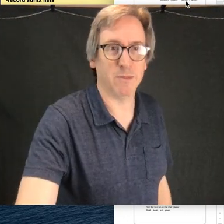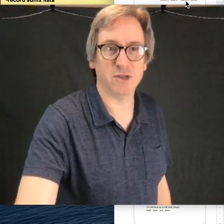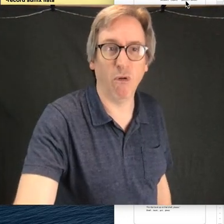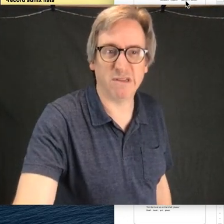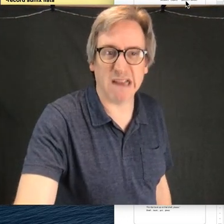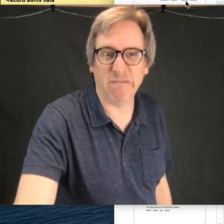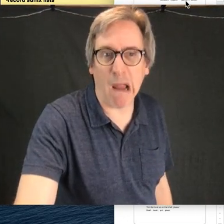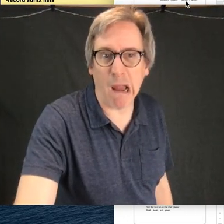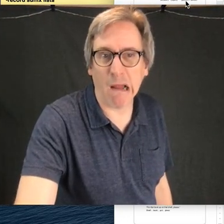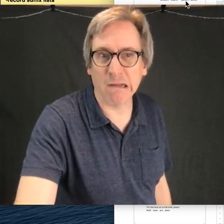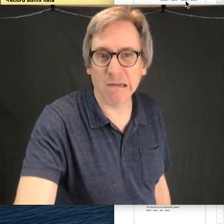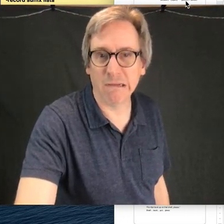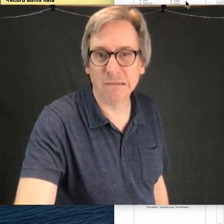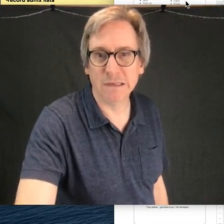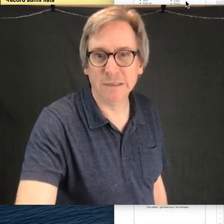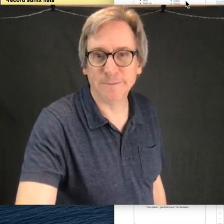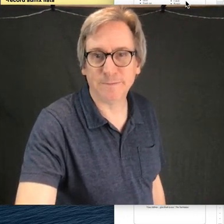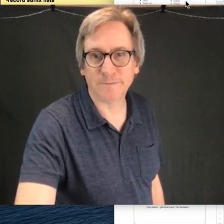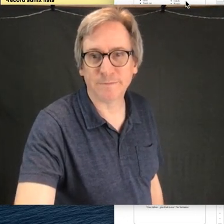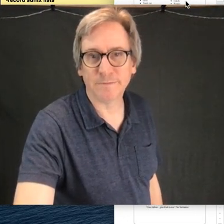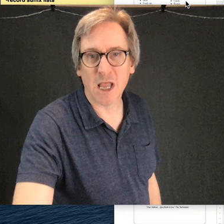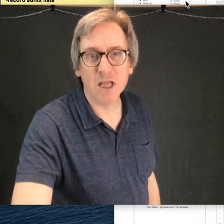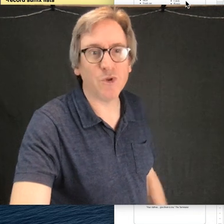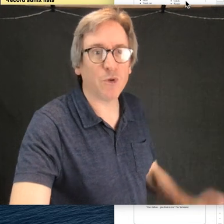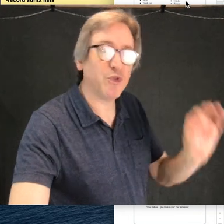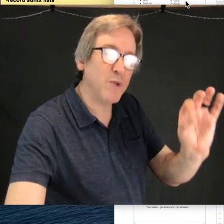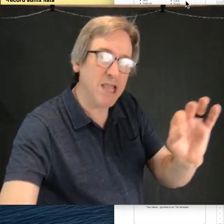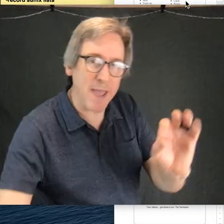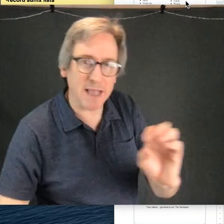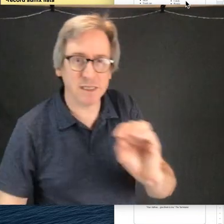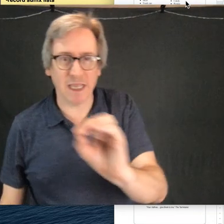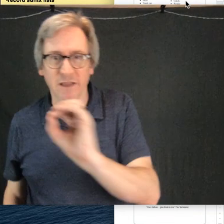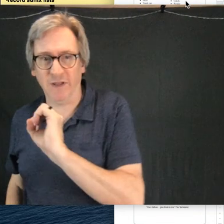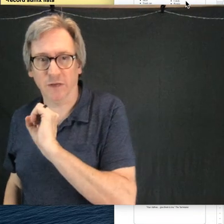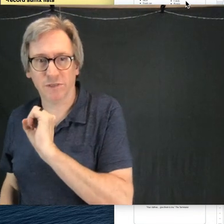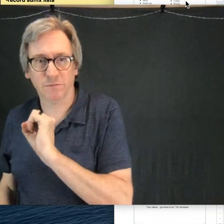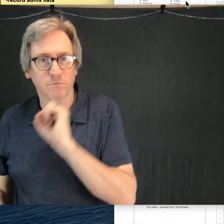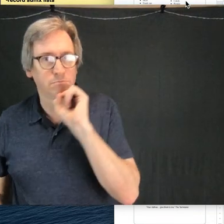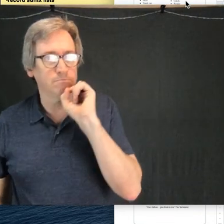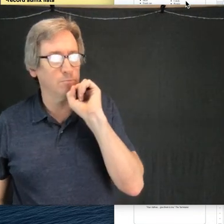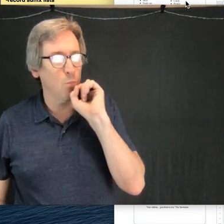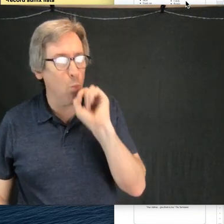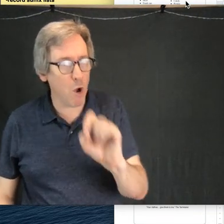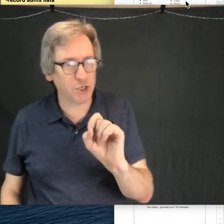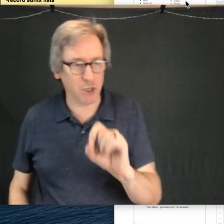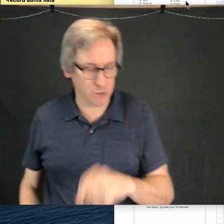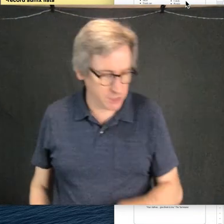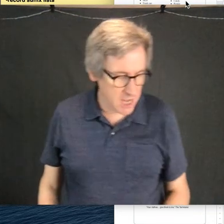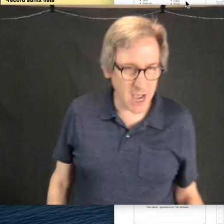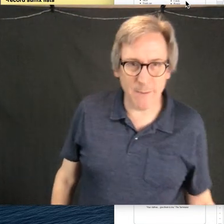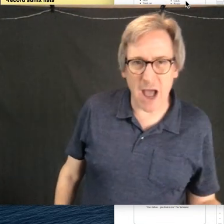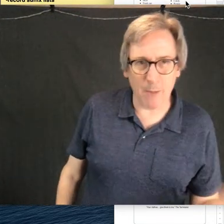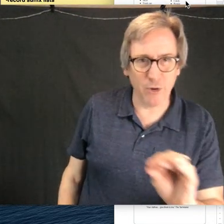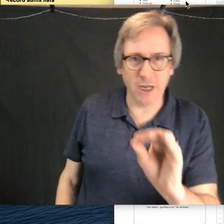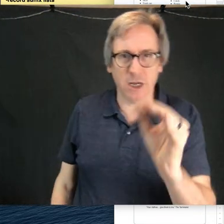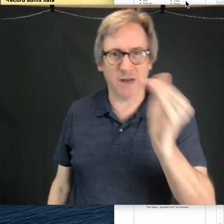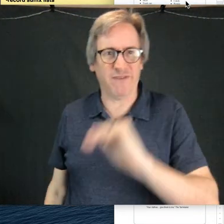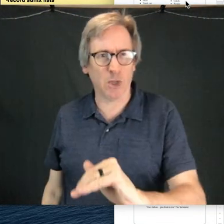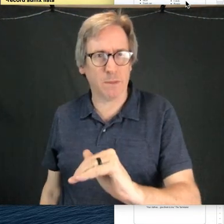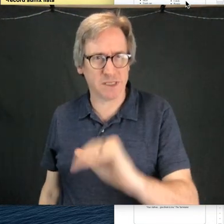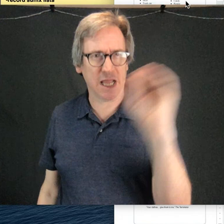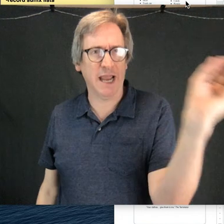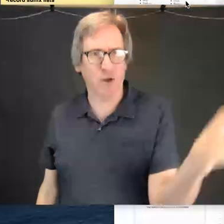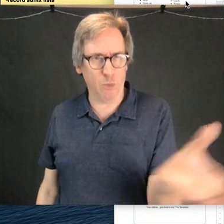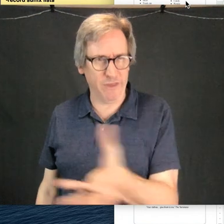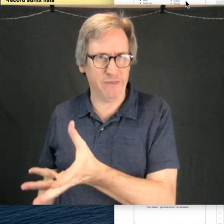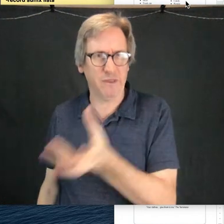anybody remembers old sci-fi. So there are 3 commands in the videos. Watch those. I'll put in a